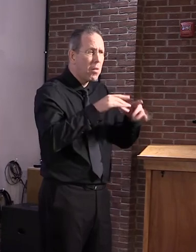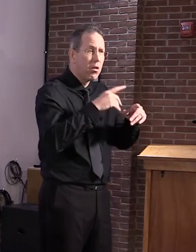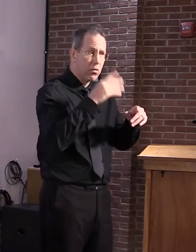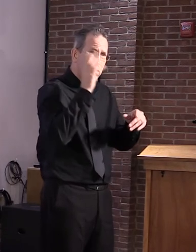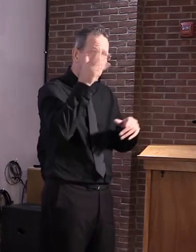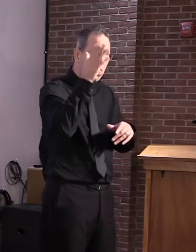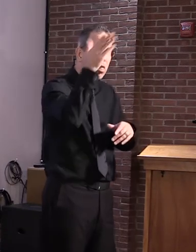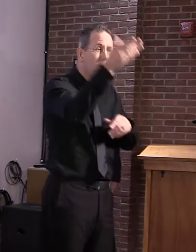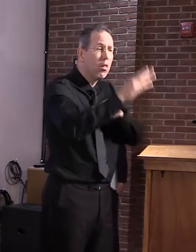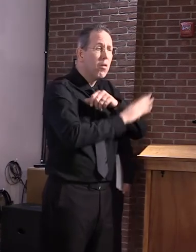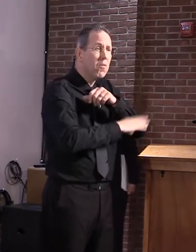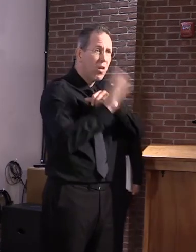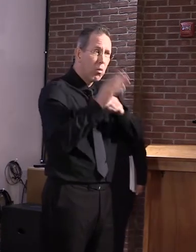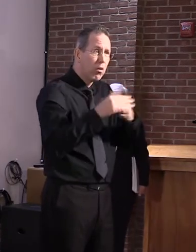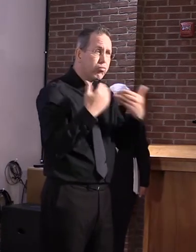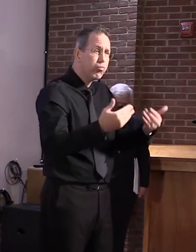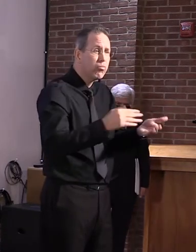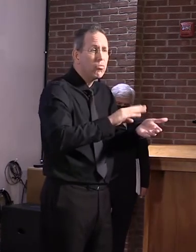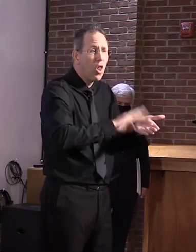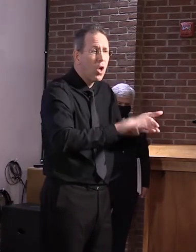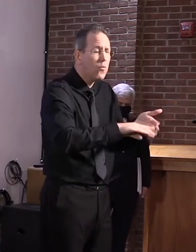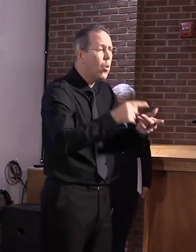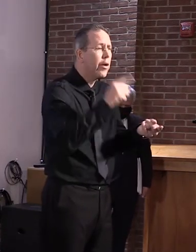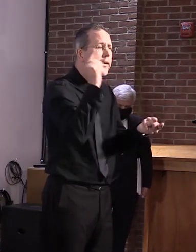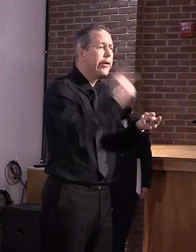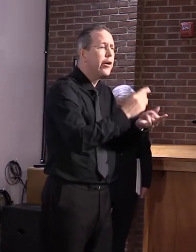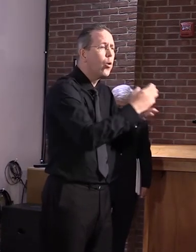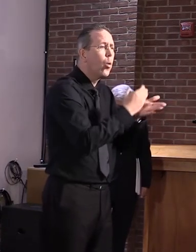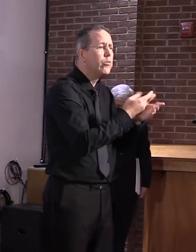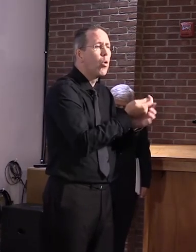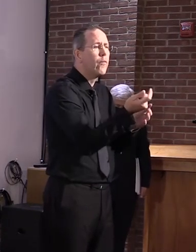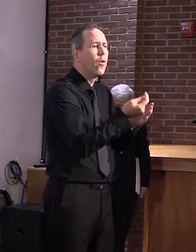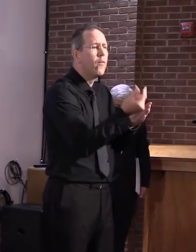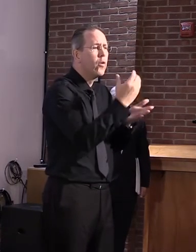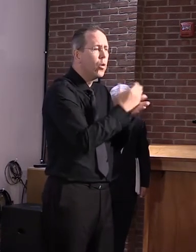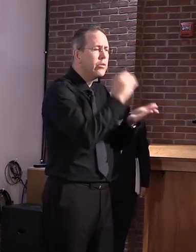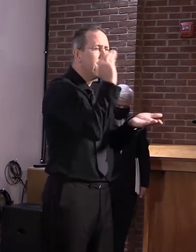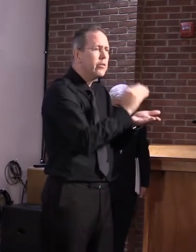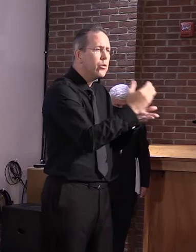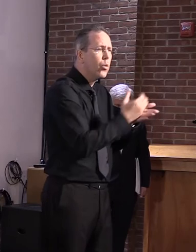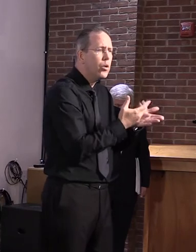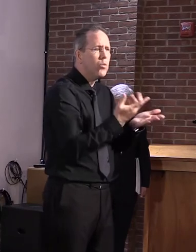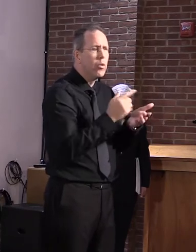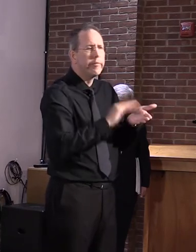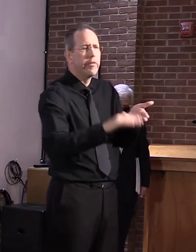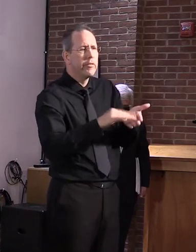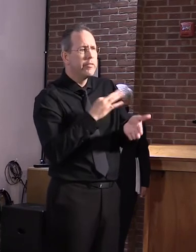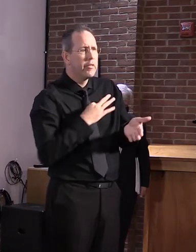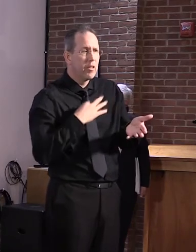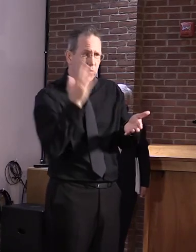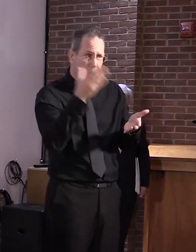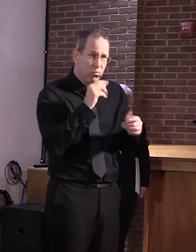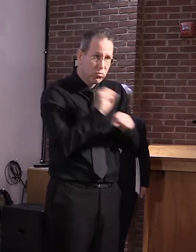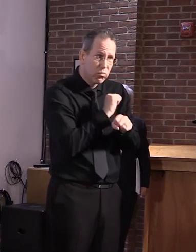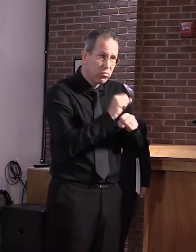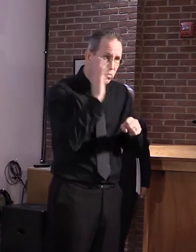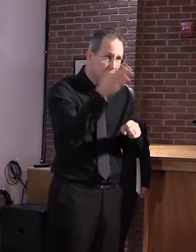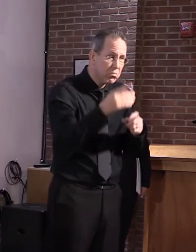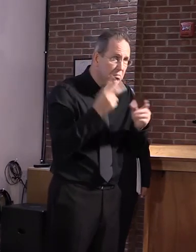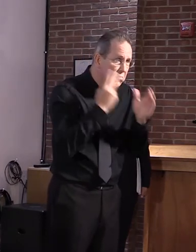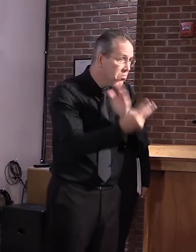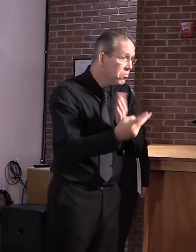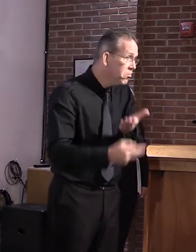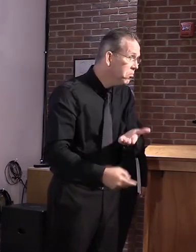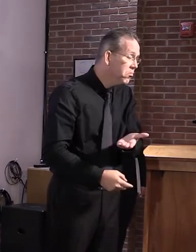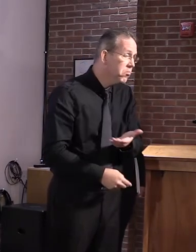Well, we will be working to look at what the upcoming school year will look like. So to be clear, I mean, CCB has already made